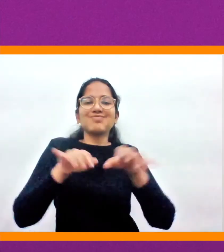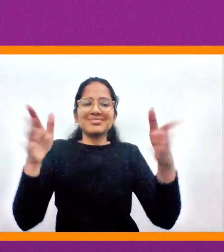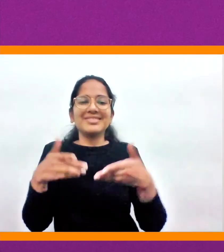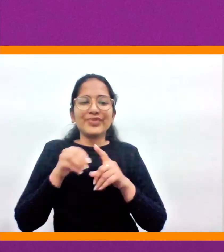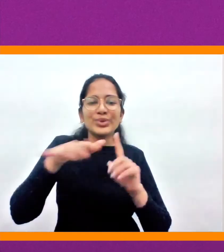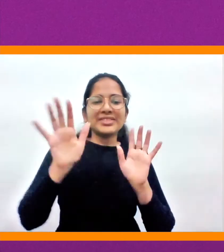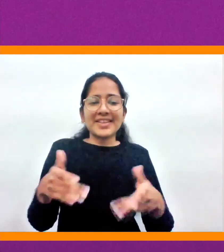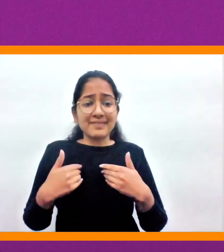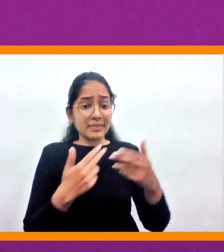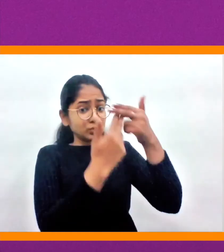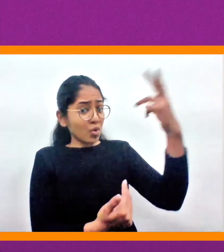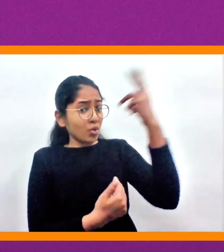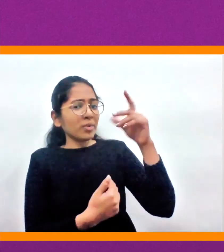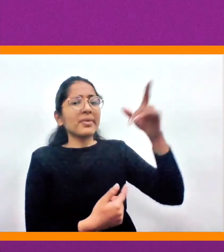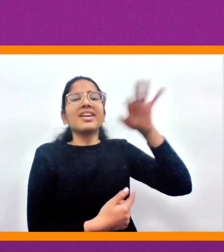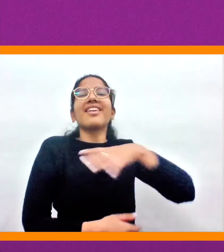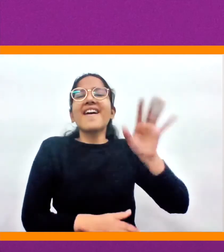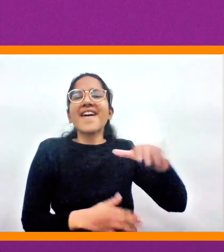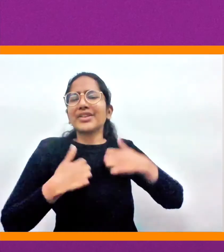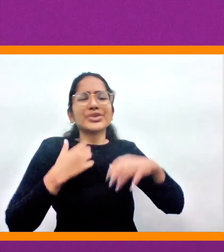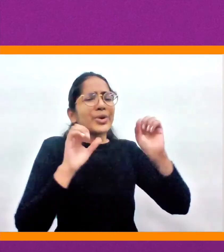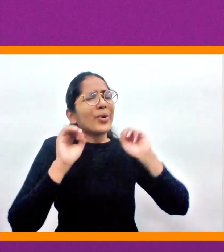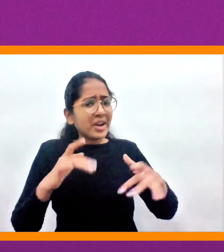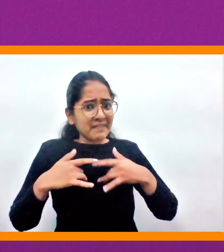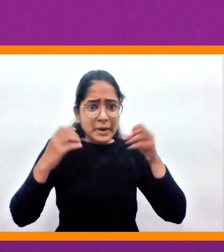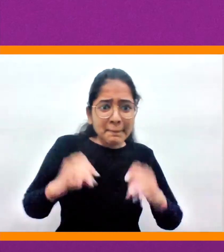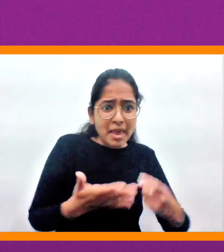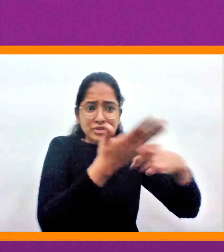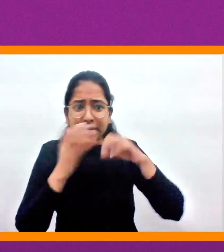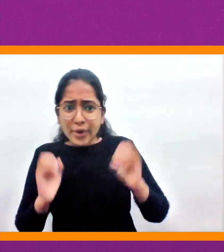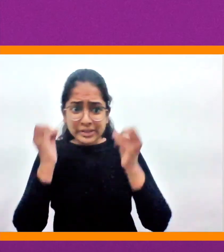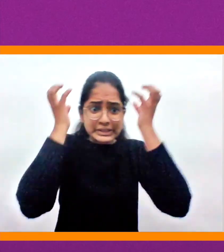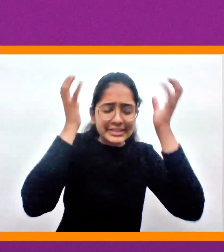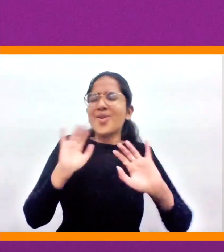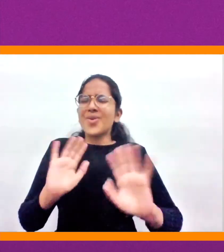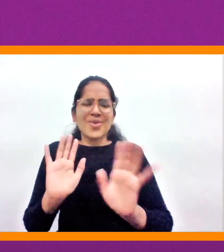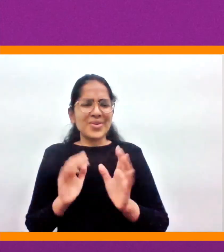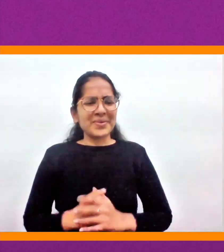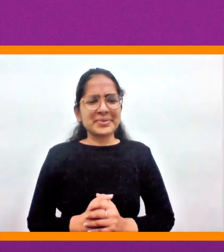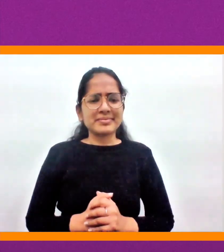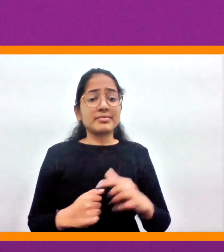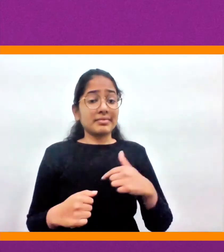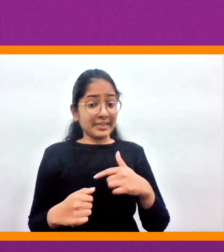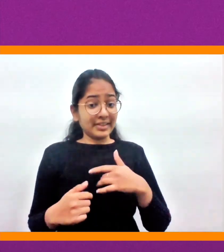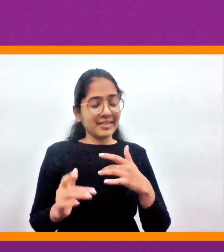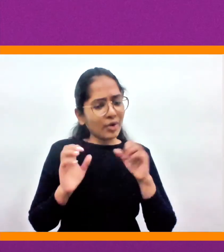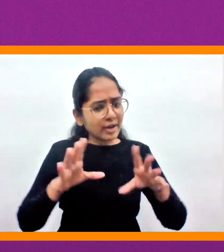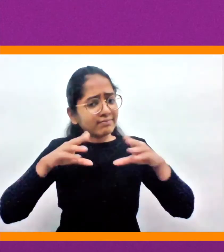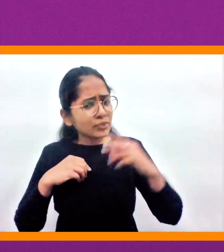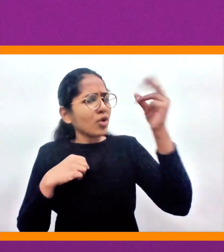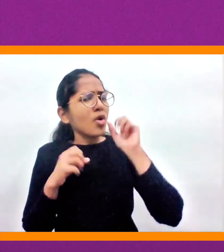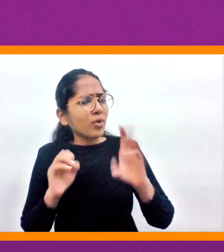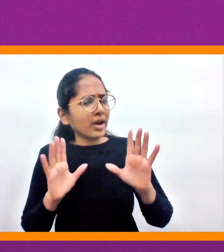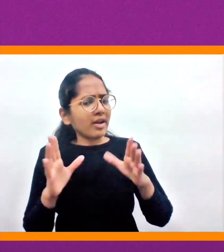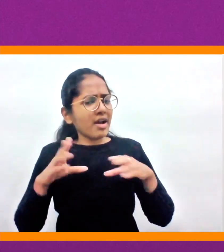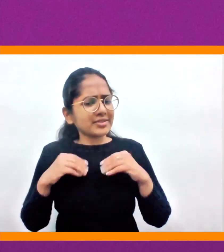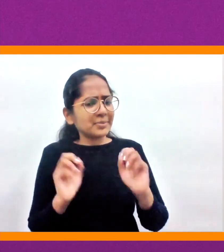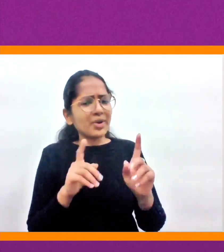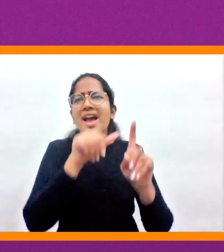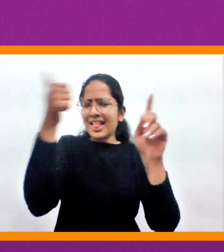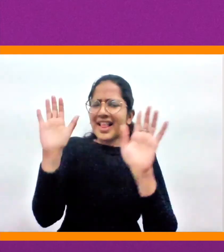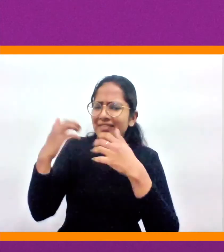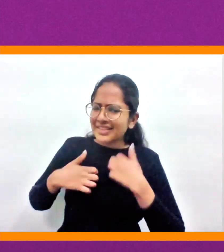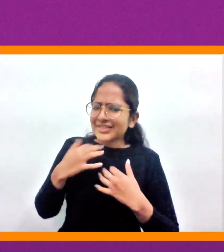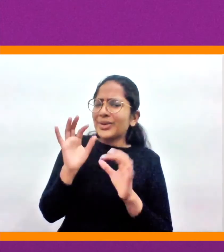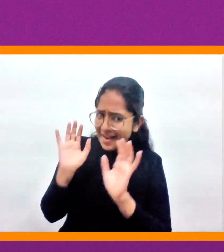consent once they're old enough to engage in sexual behavior or don't have that conversation at all. However,